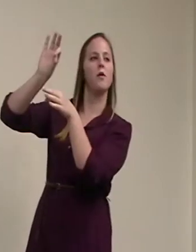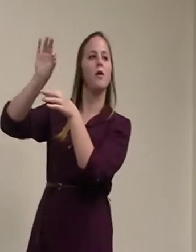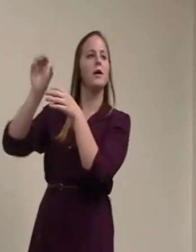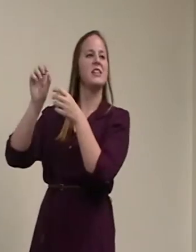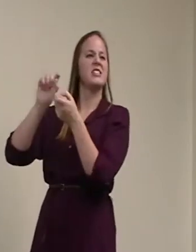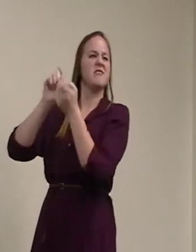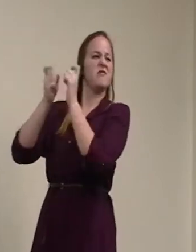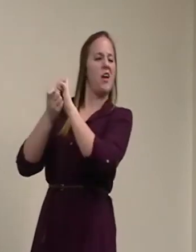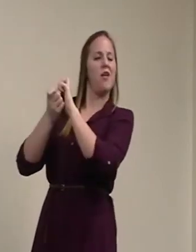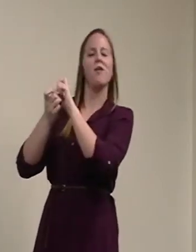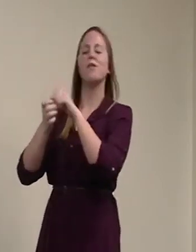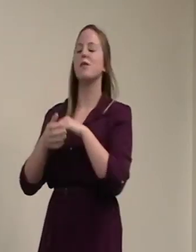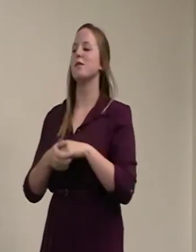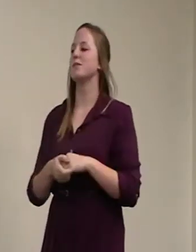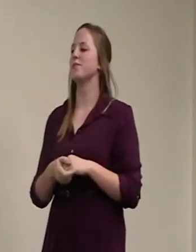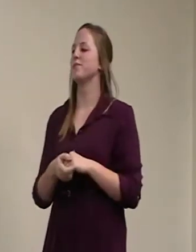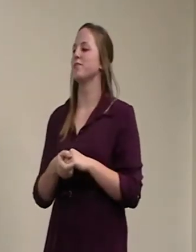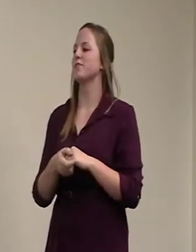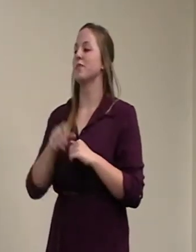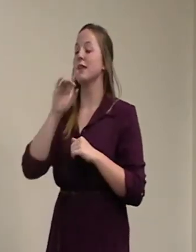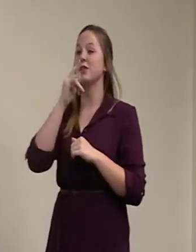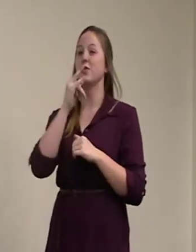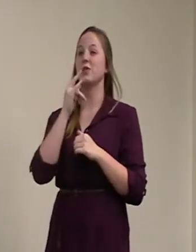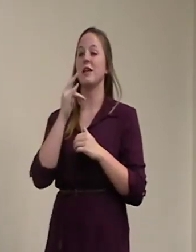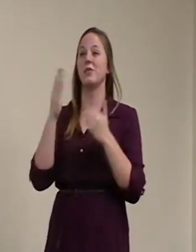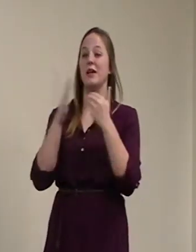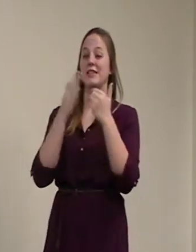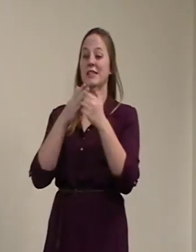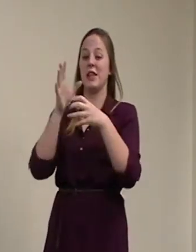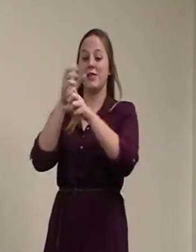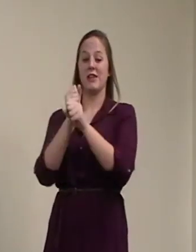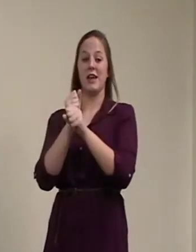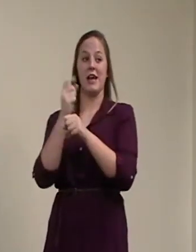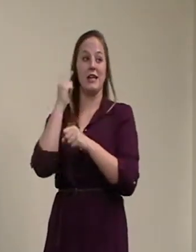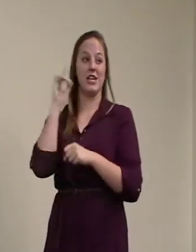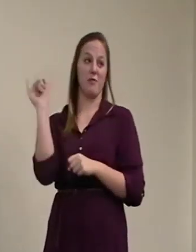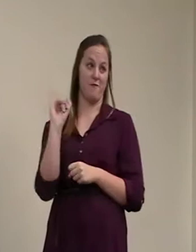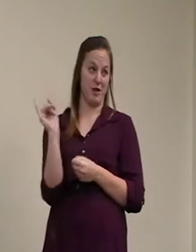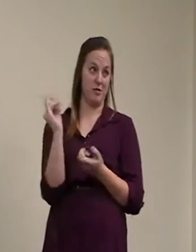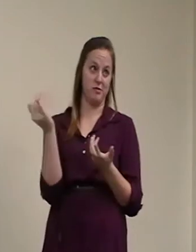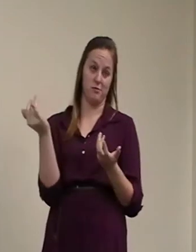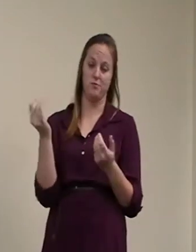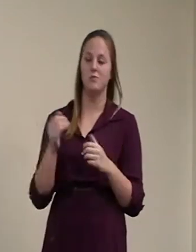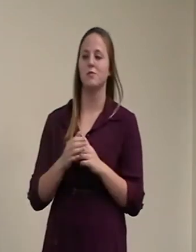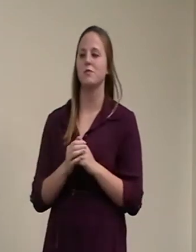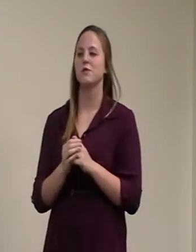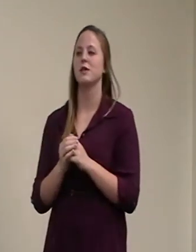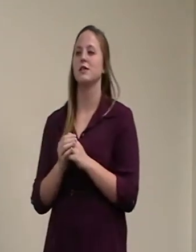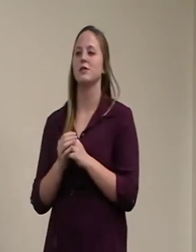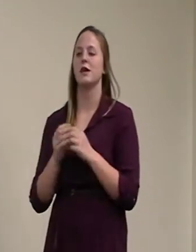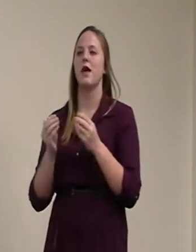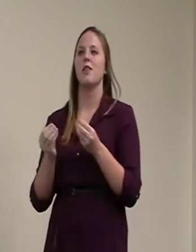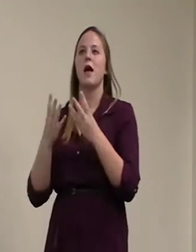they're more susceptible to ear infections, because the fluid gets backed up behind the eardrum and gets caught there.